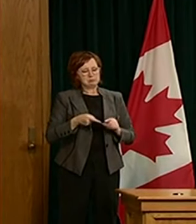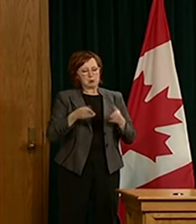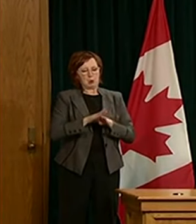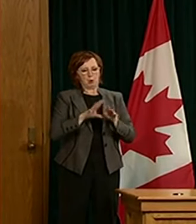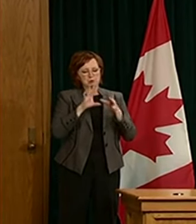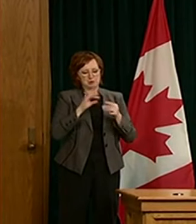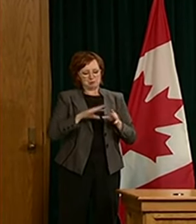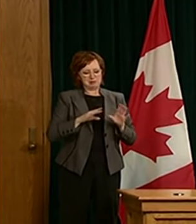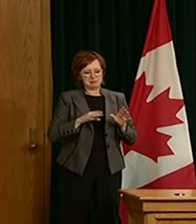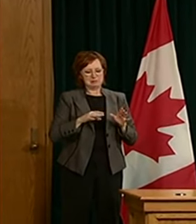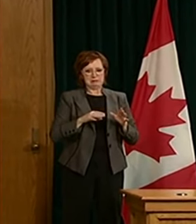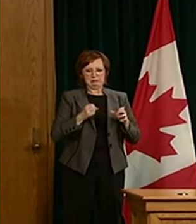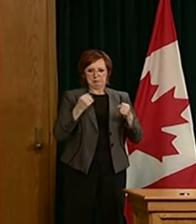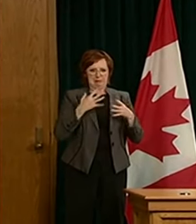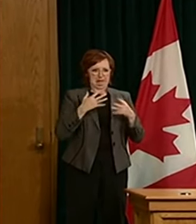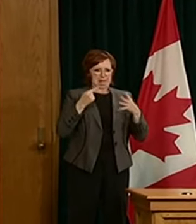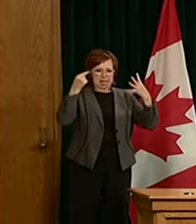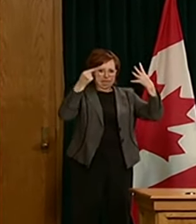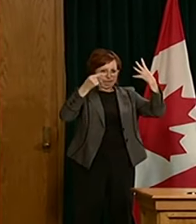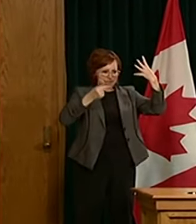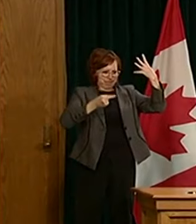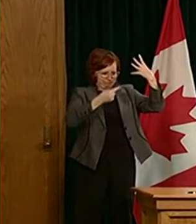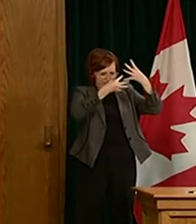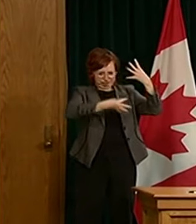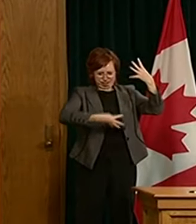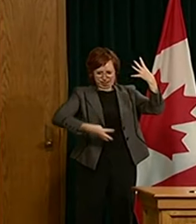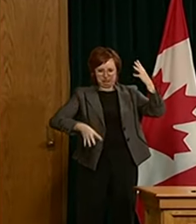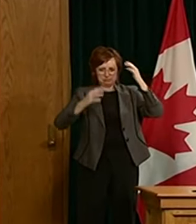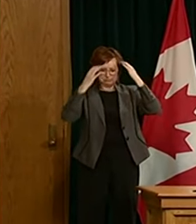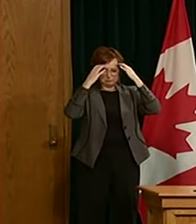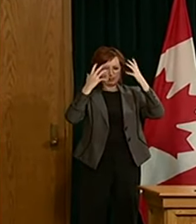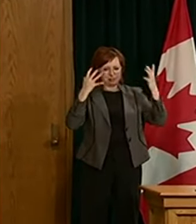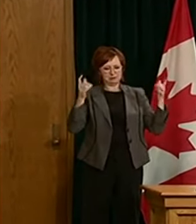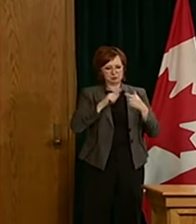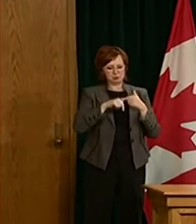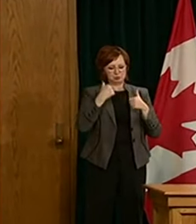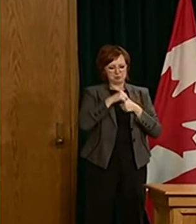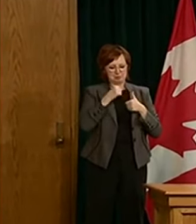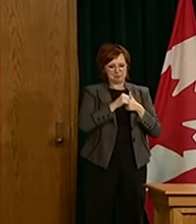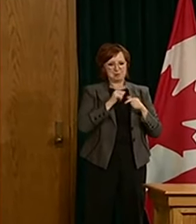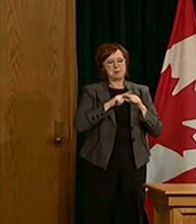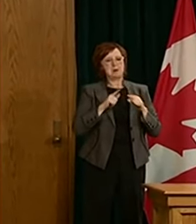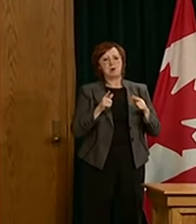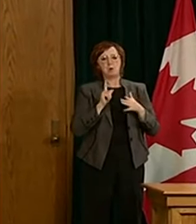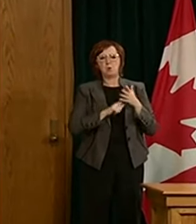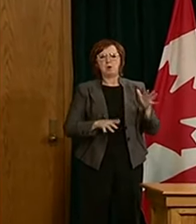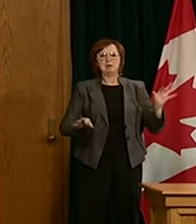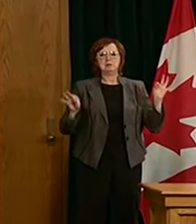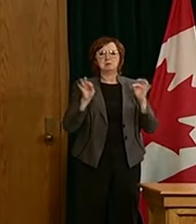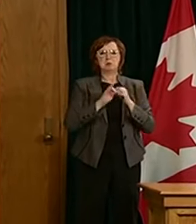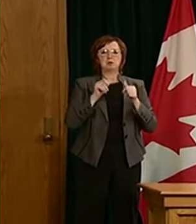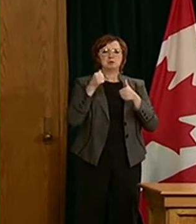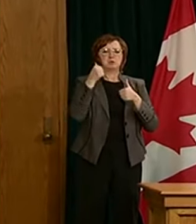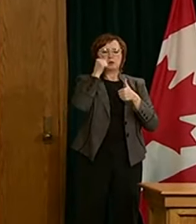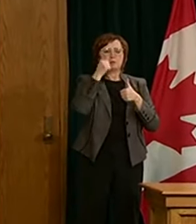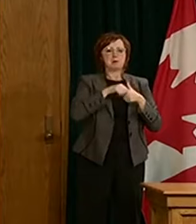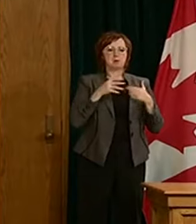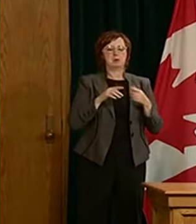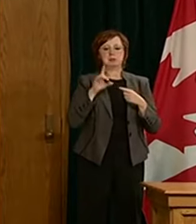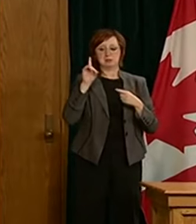bring us back to the most important and unifying key message from all of this data. As Dr. Basran stated, the